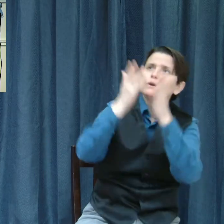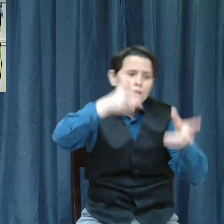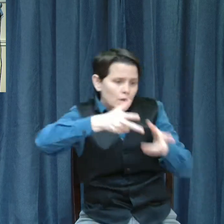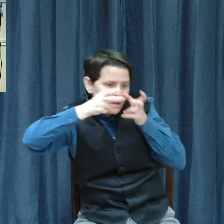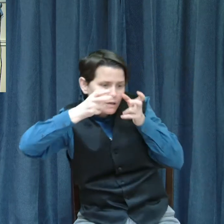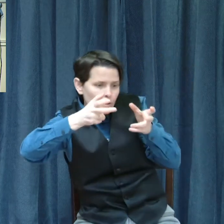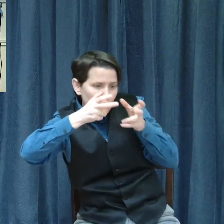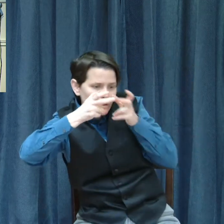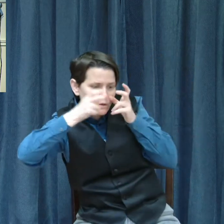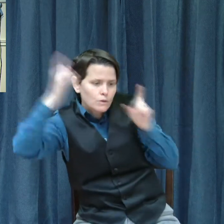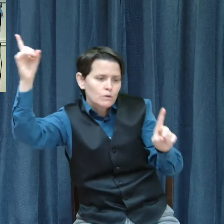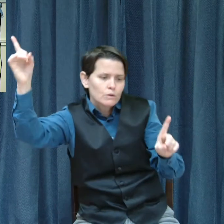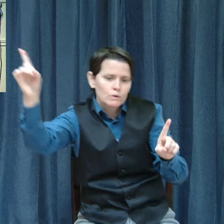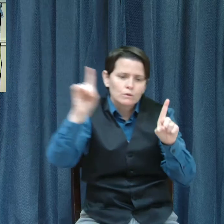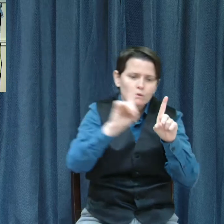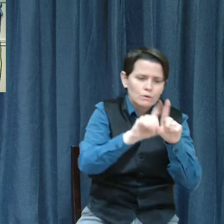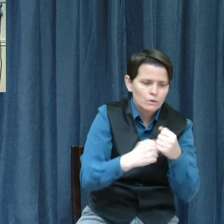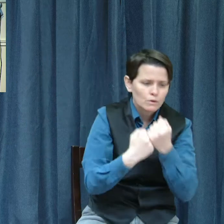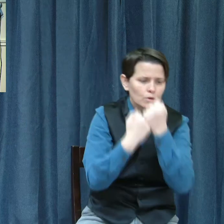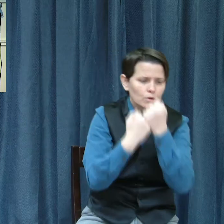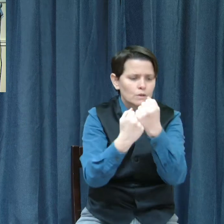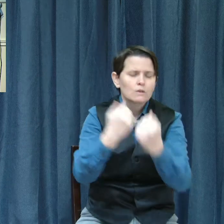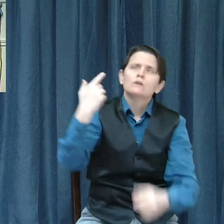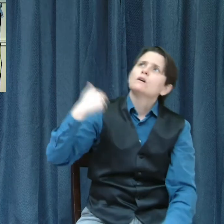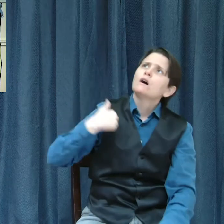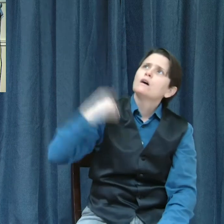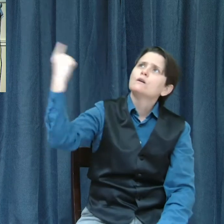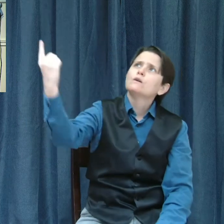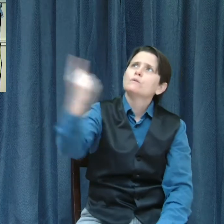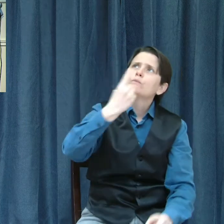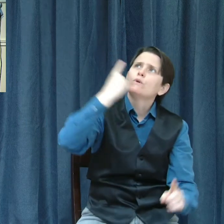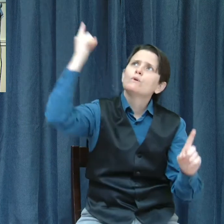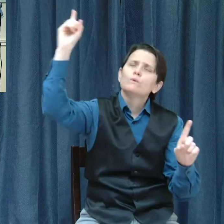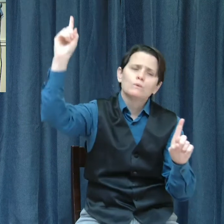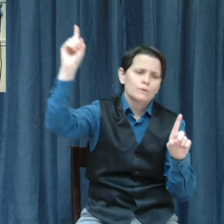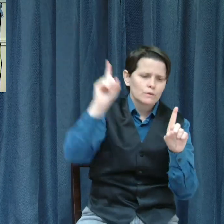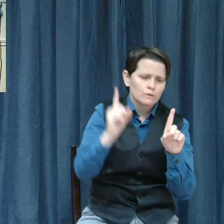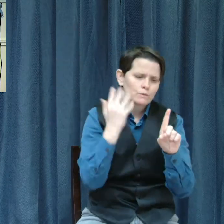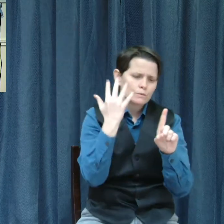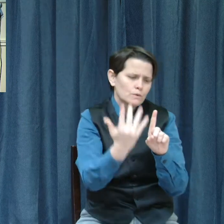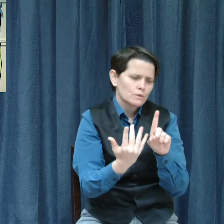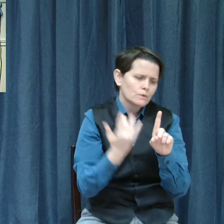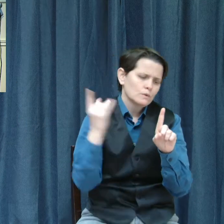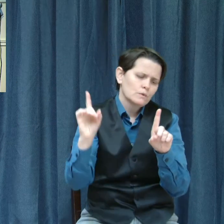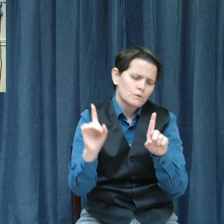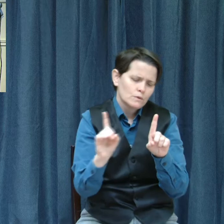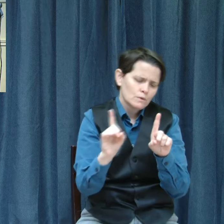I am standing by, and when